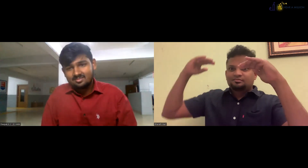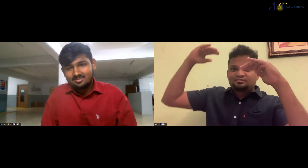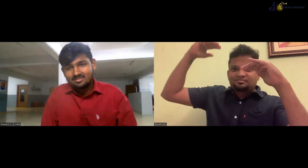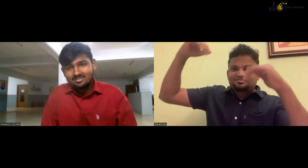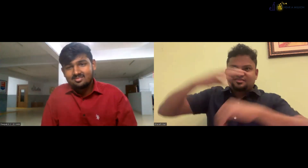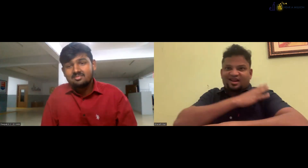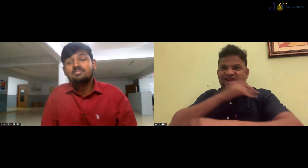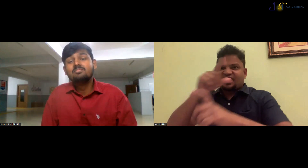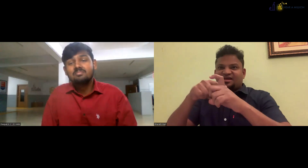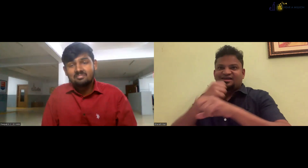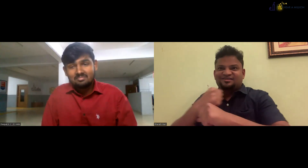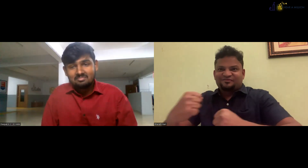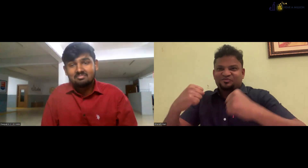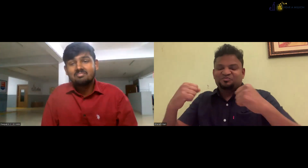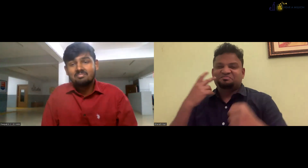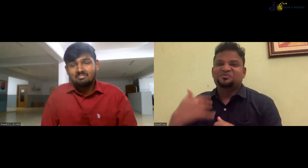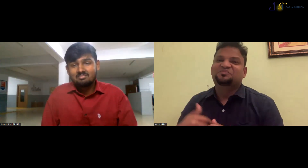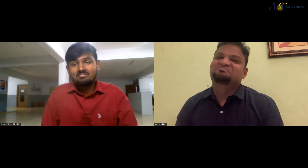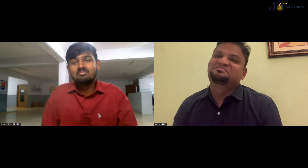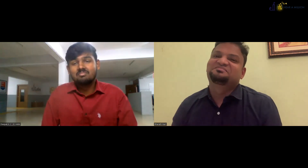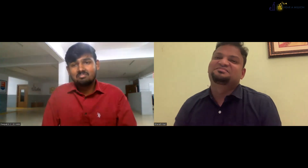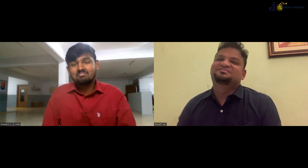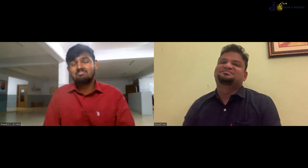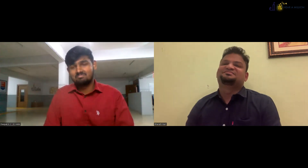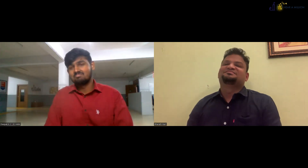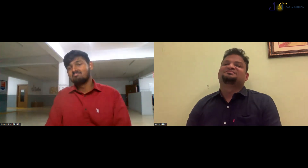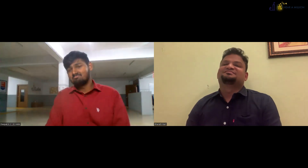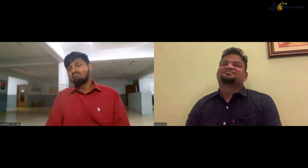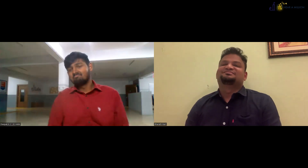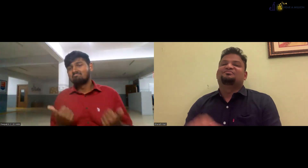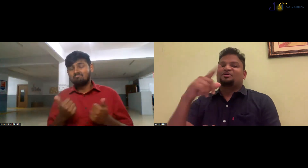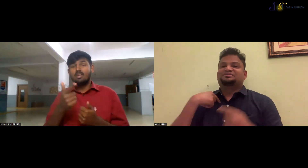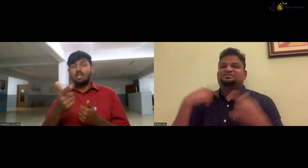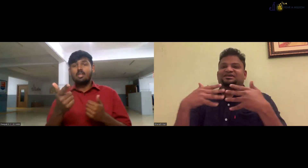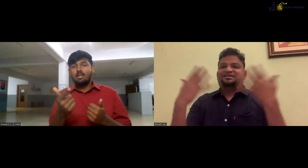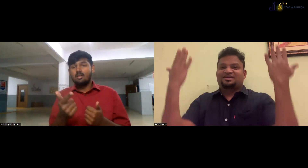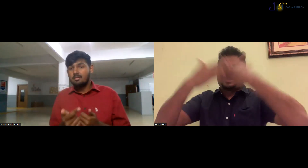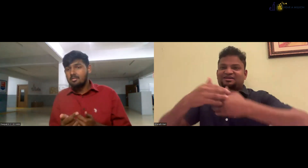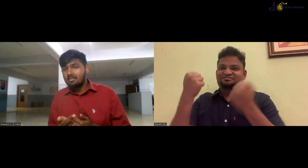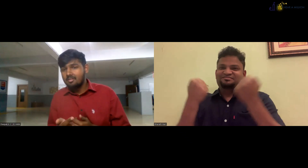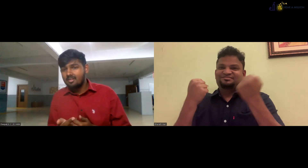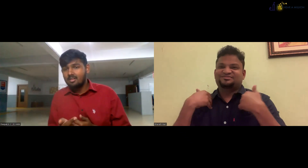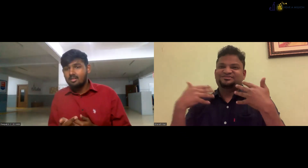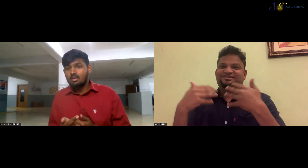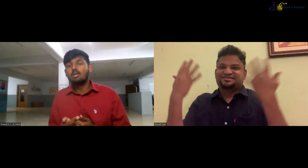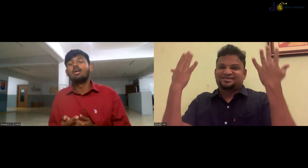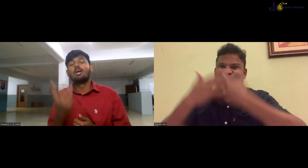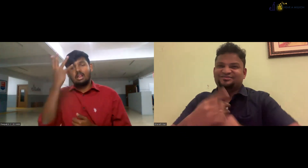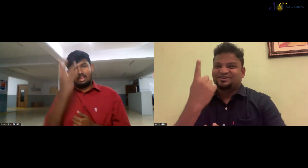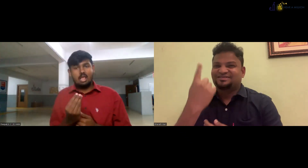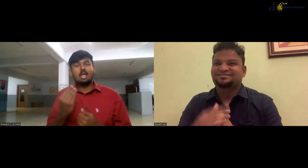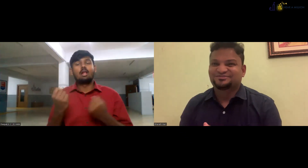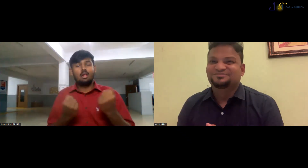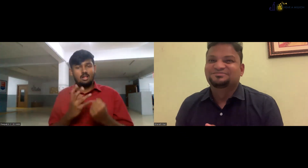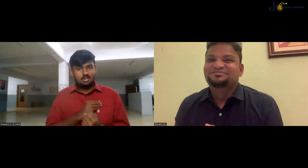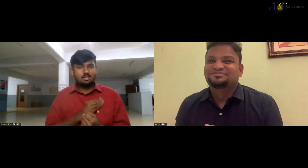Bison and a gore, those big cows, they're huge. They're really, really strong animals. And we were driving